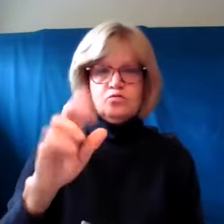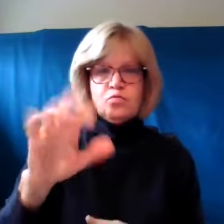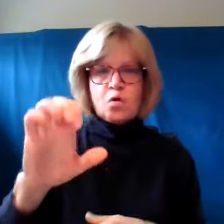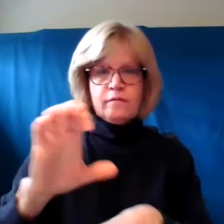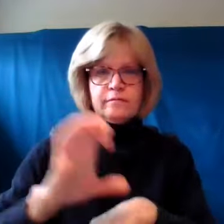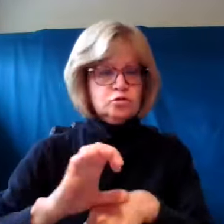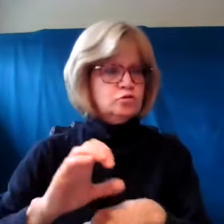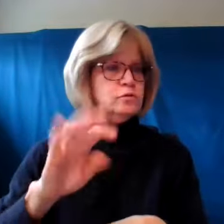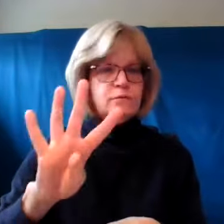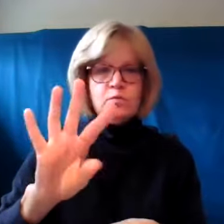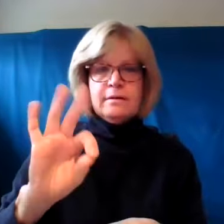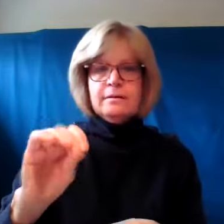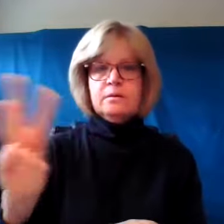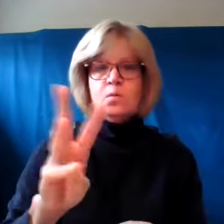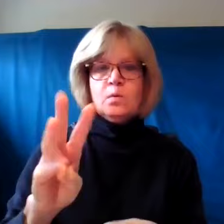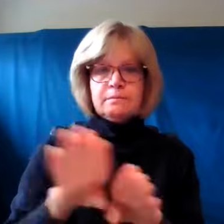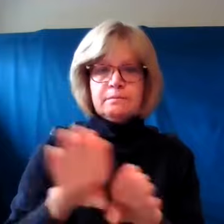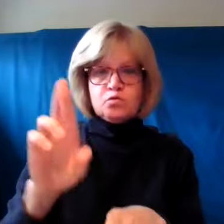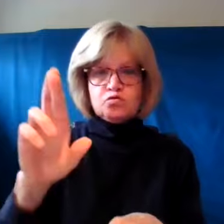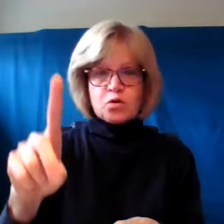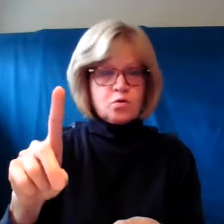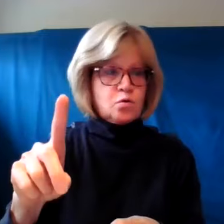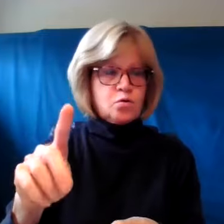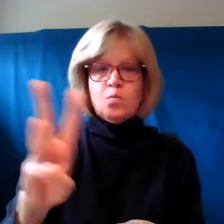Thank you.